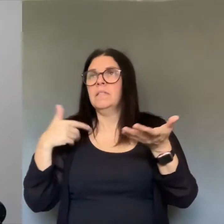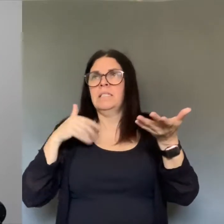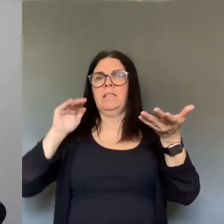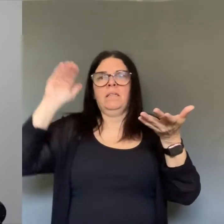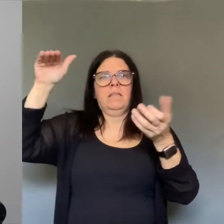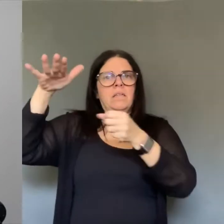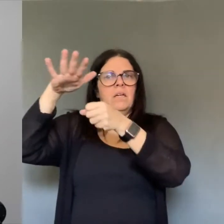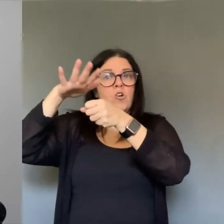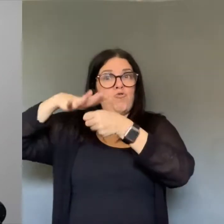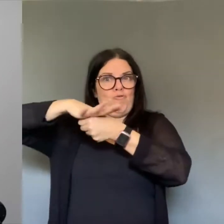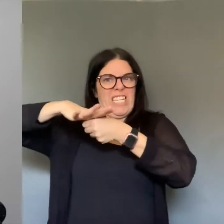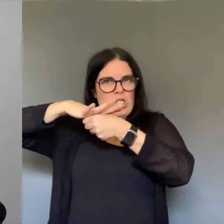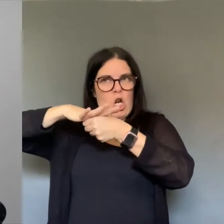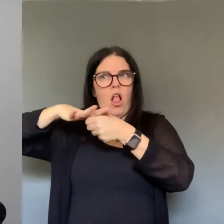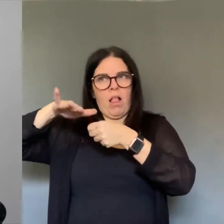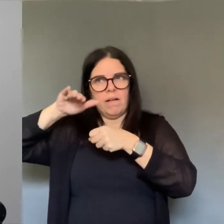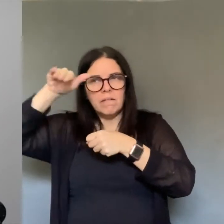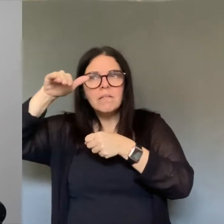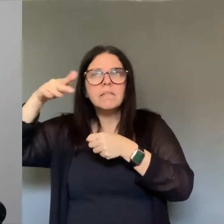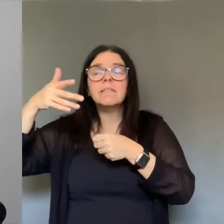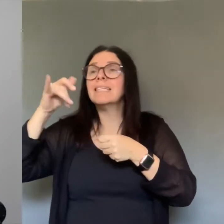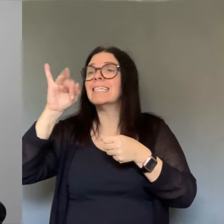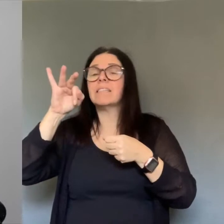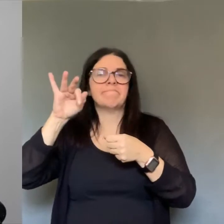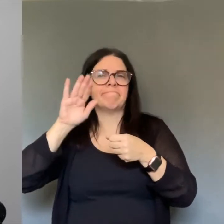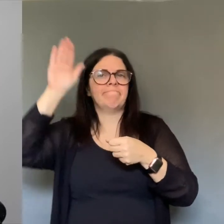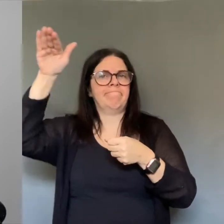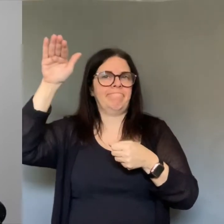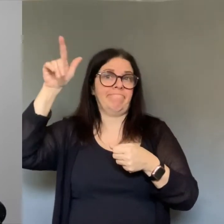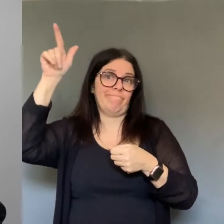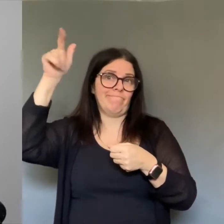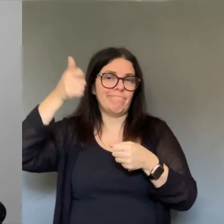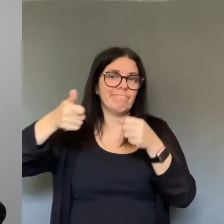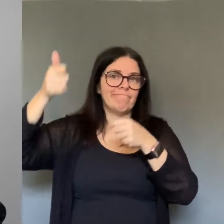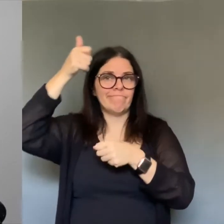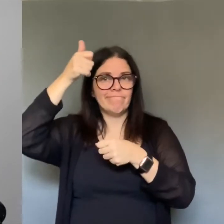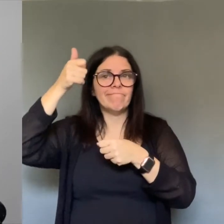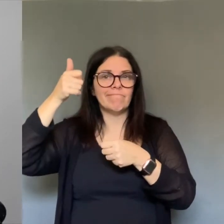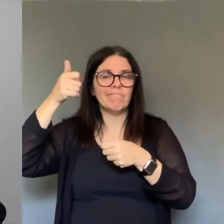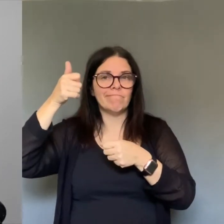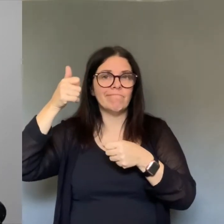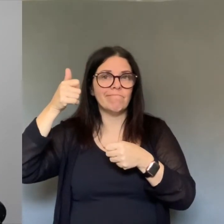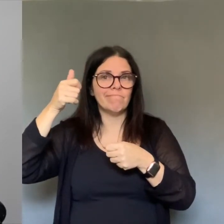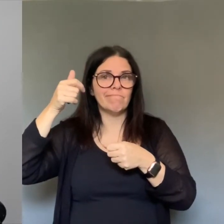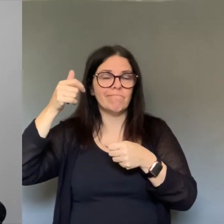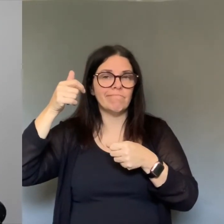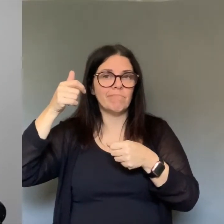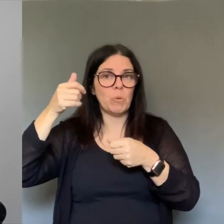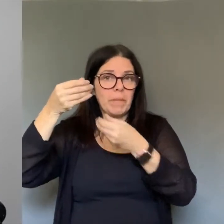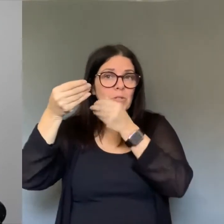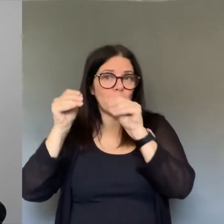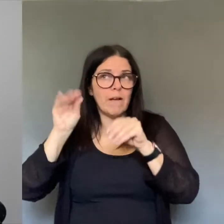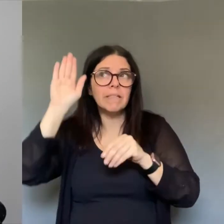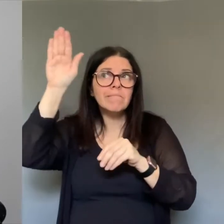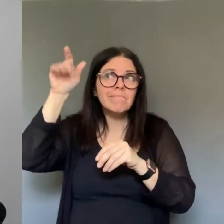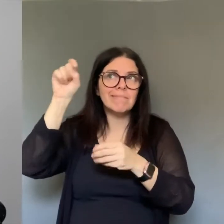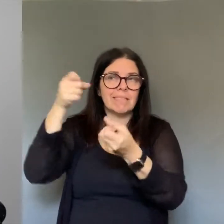then we escalate it up to the regional discussion, and if needed from